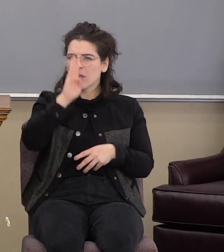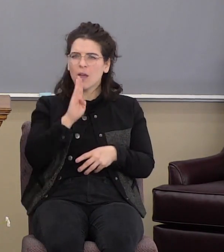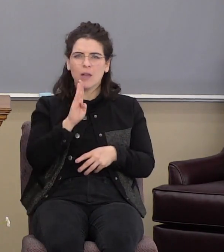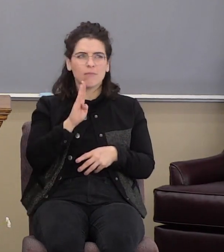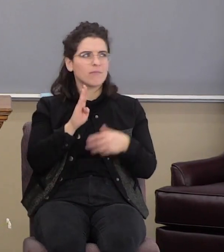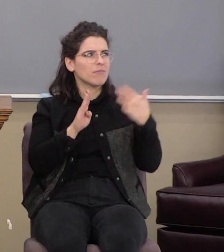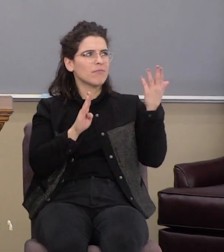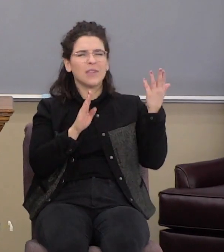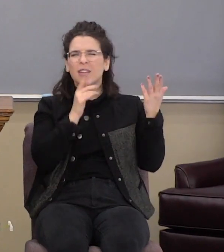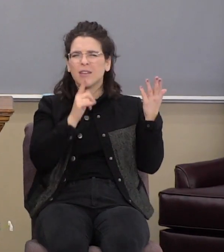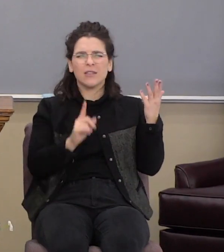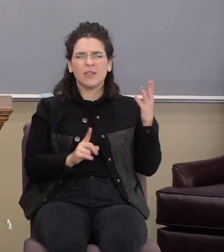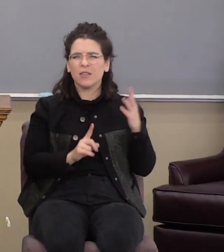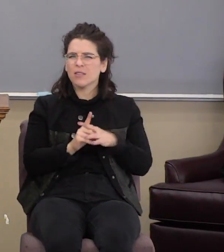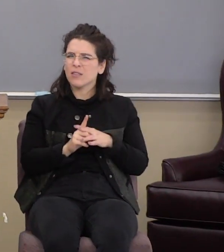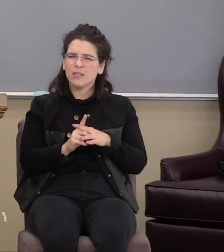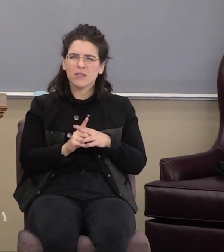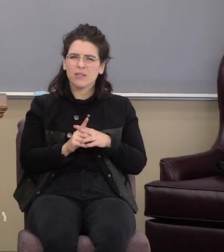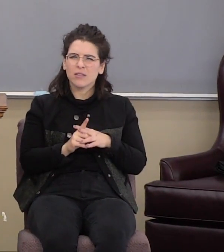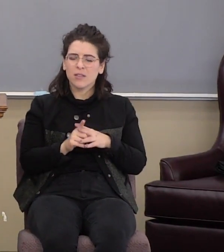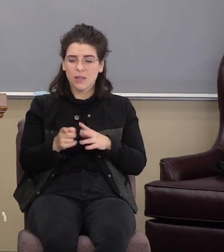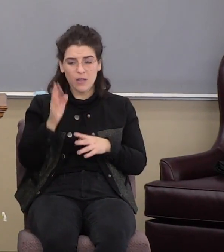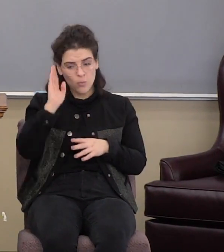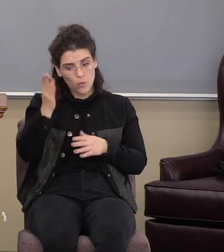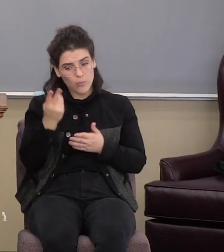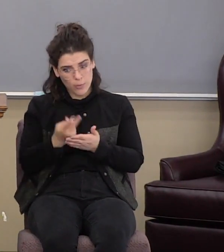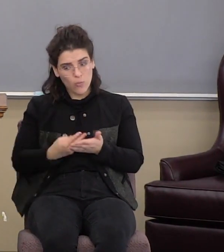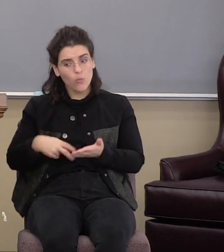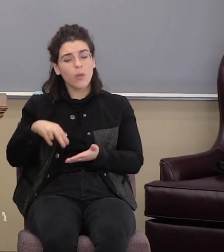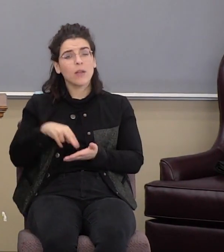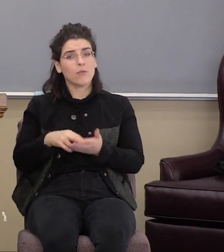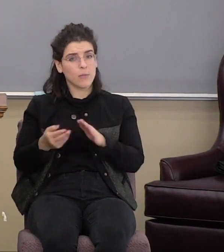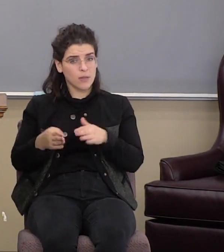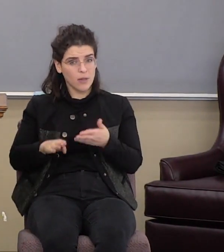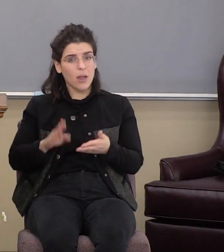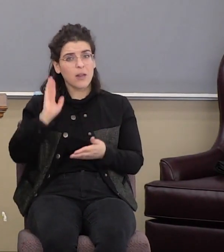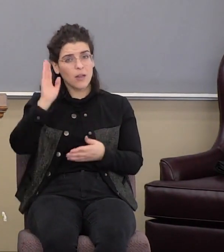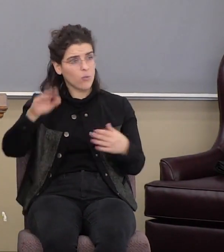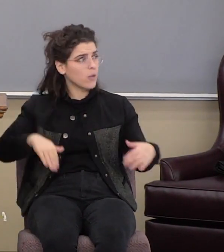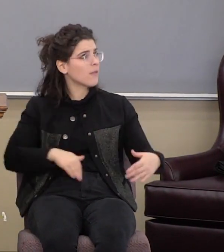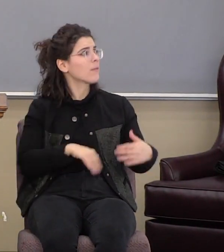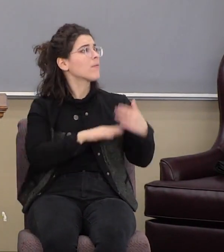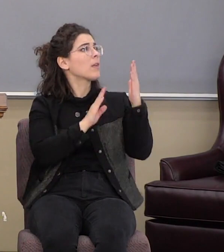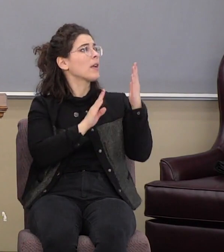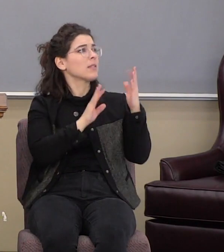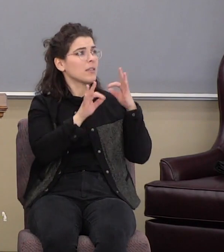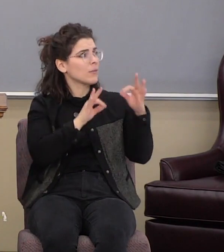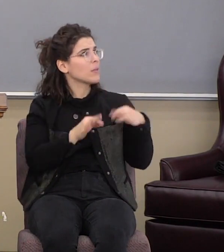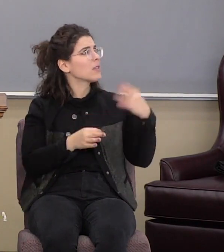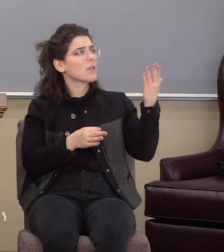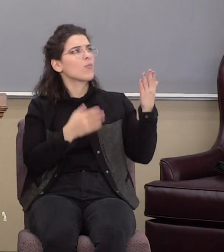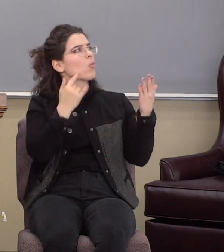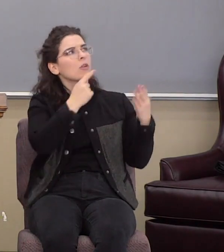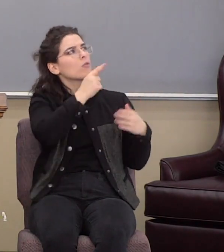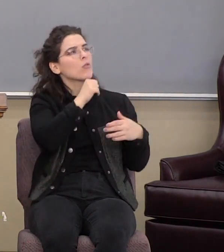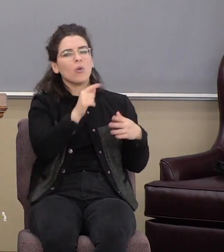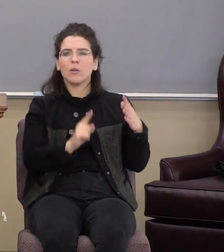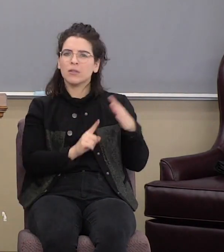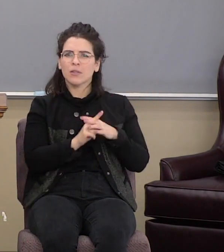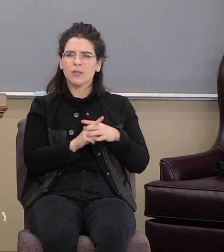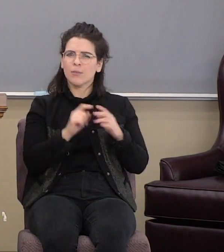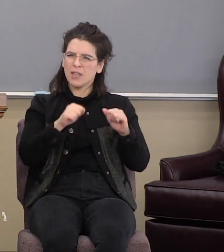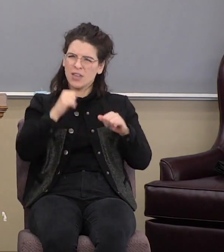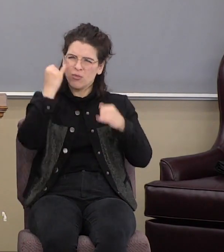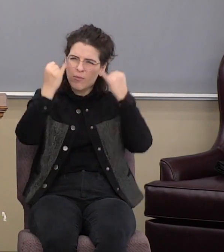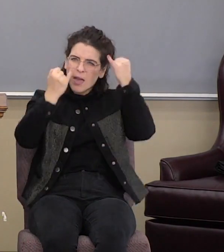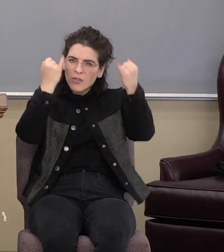doesn't exist. Boy, you know what? They're going to be raised up from the dead and they're going to stand and explain to the Creator why you don't exist. Can you